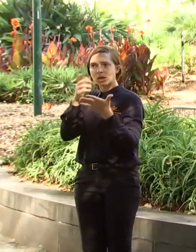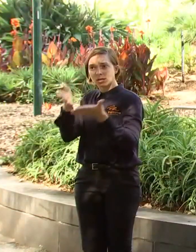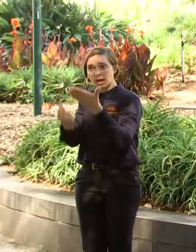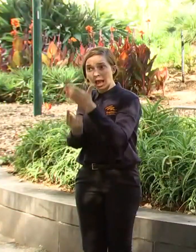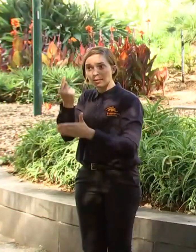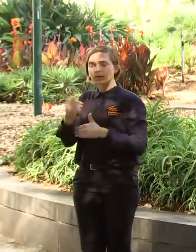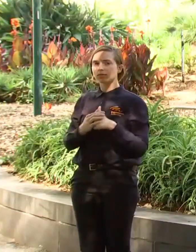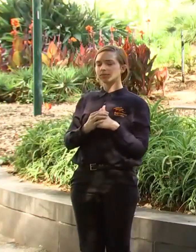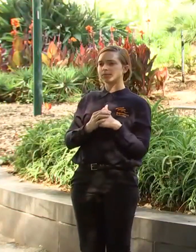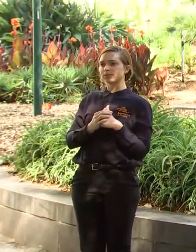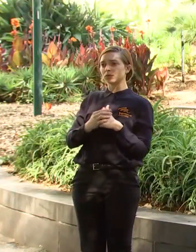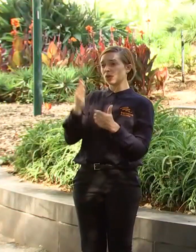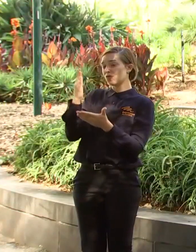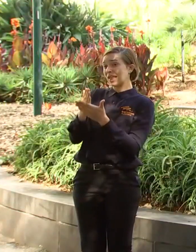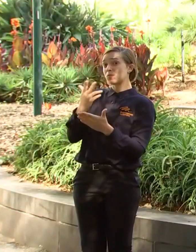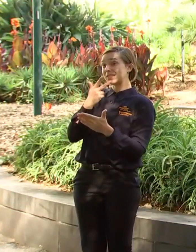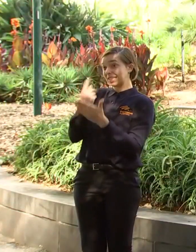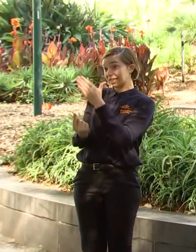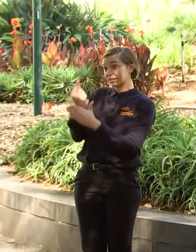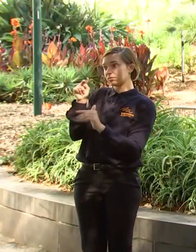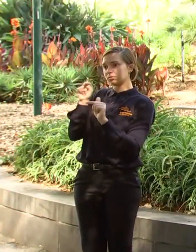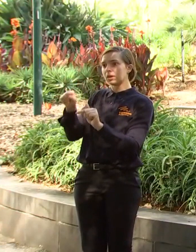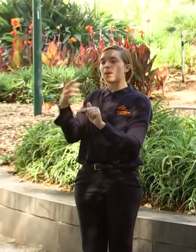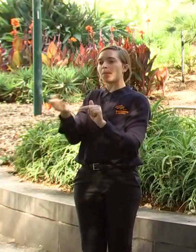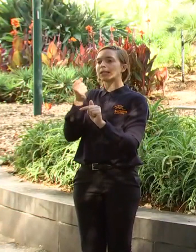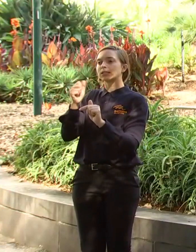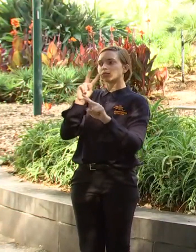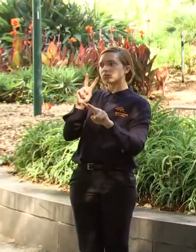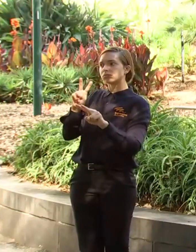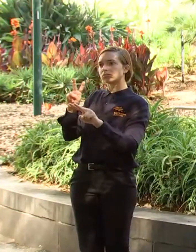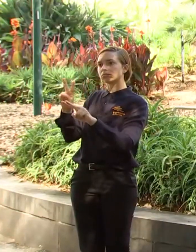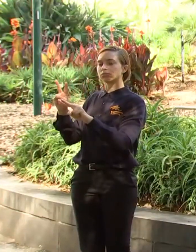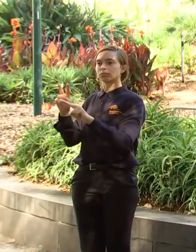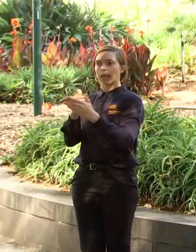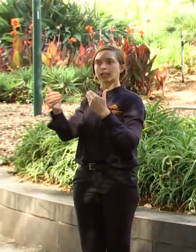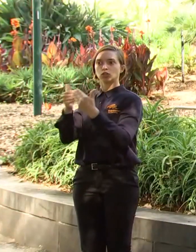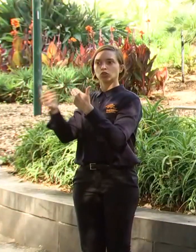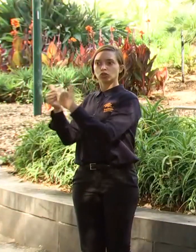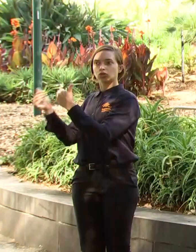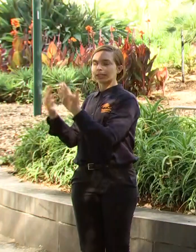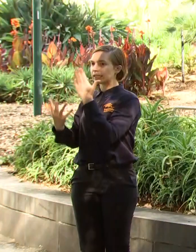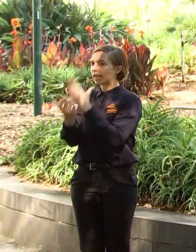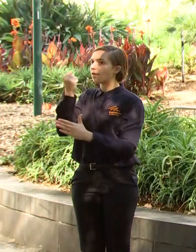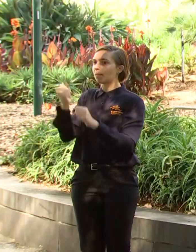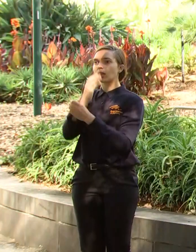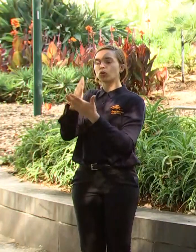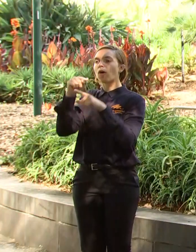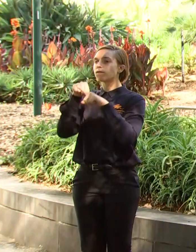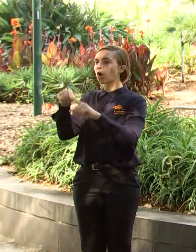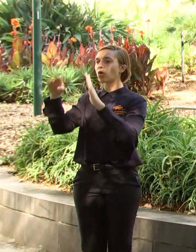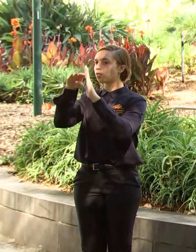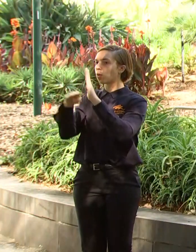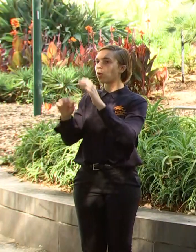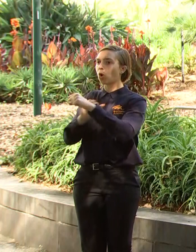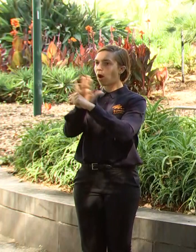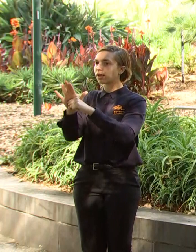to have a COVID-safe plan. No such plan has been submitted. And that event, like all events, would have to satisfy the Chief Health Officer that it could be